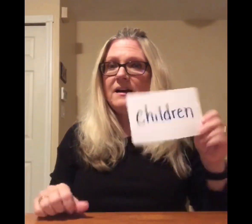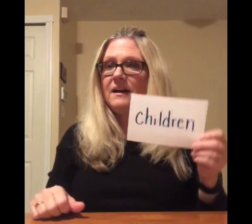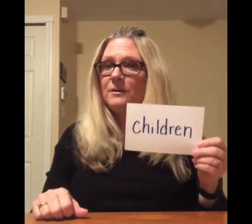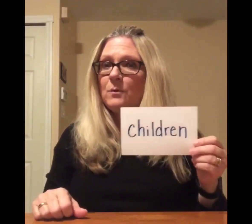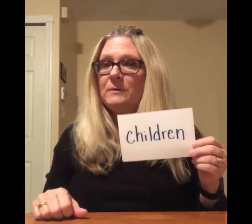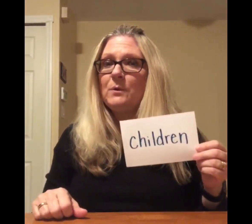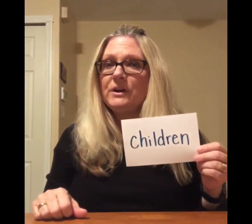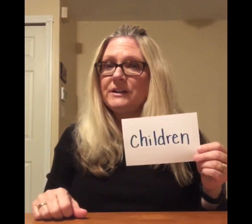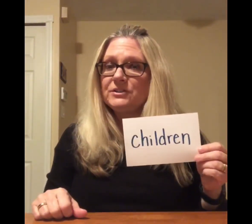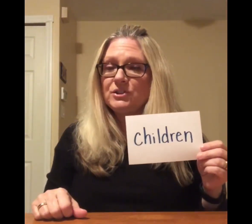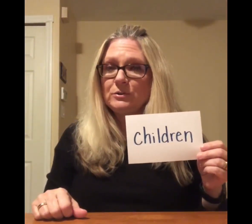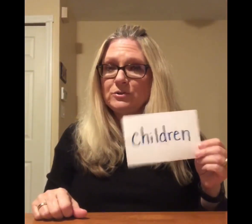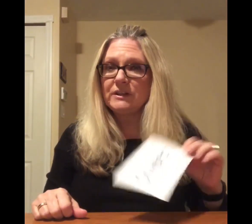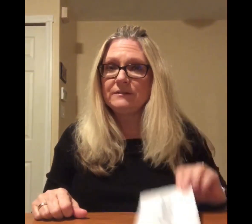And one more is children.